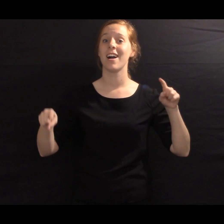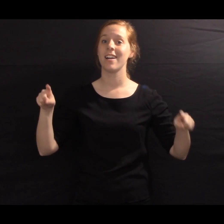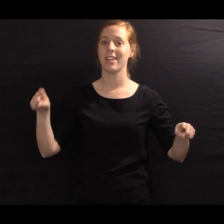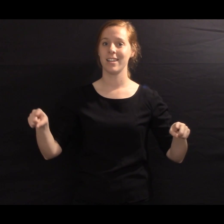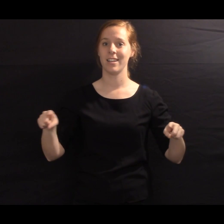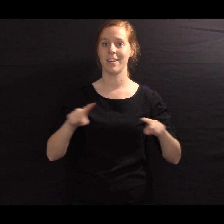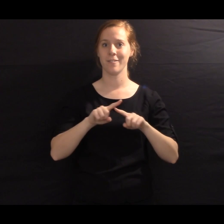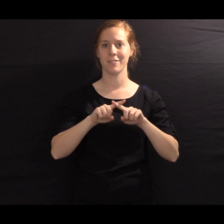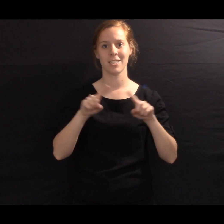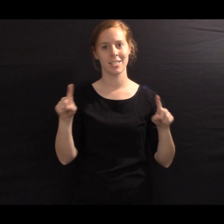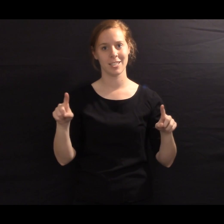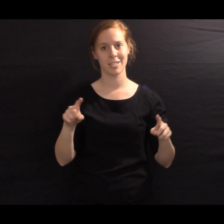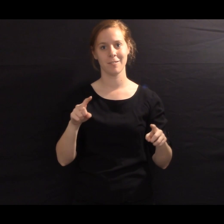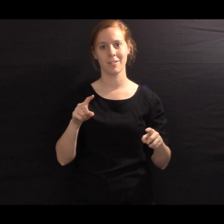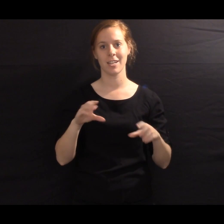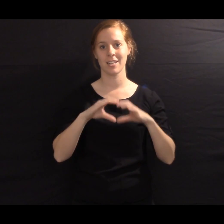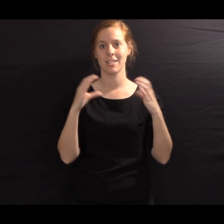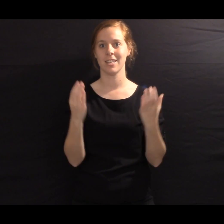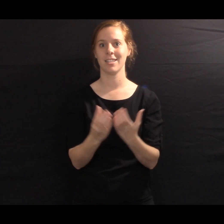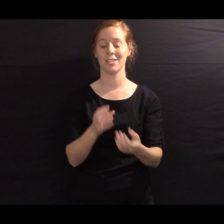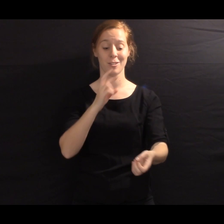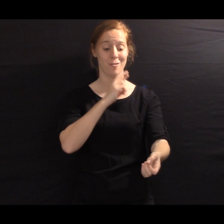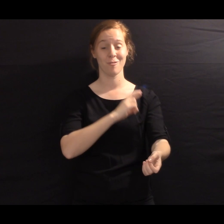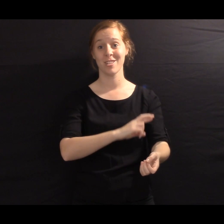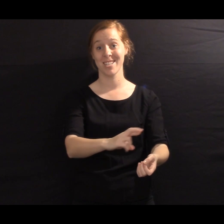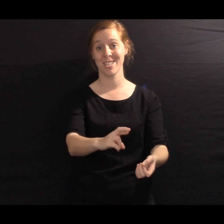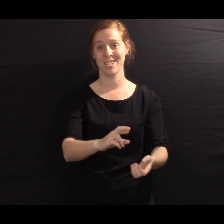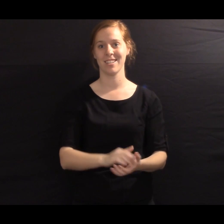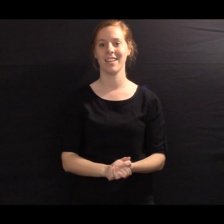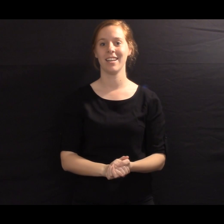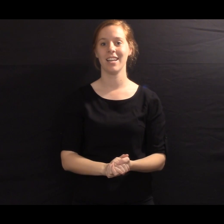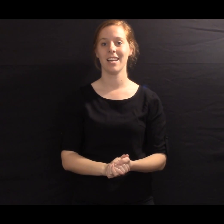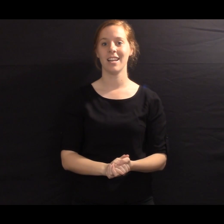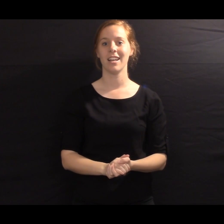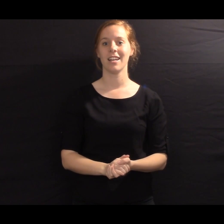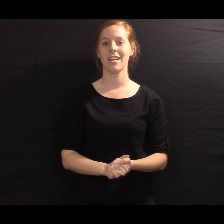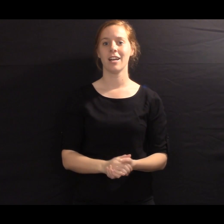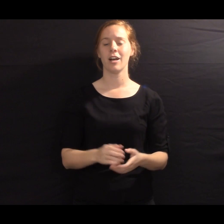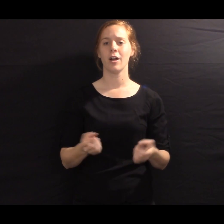I have taken a variety of different classes on religions.